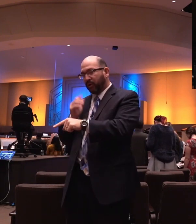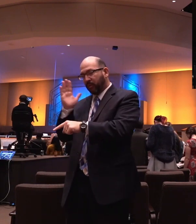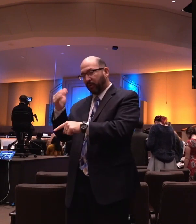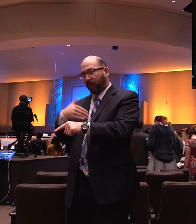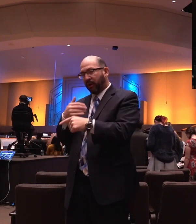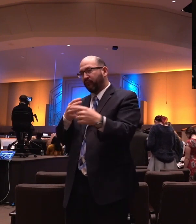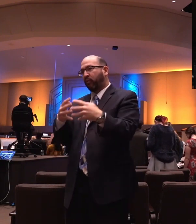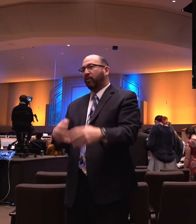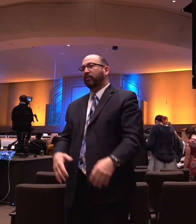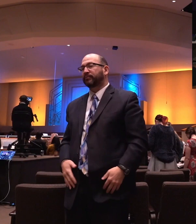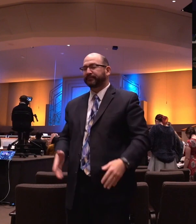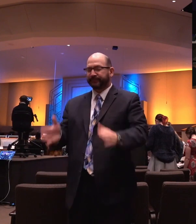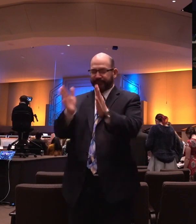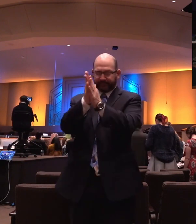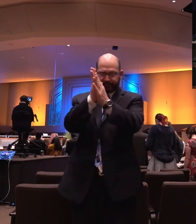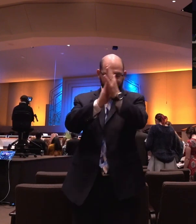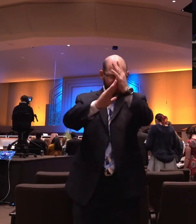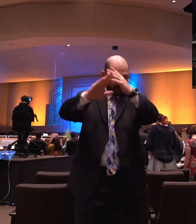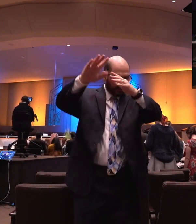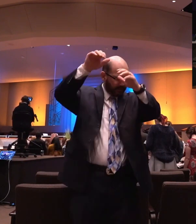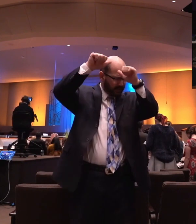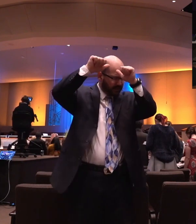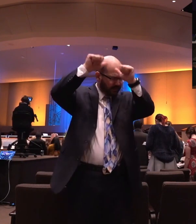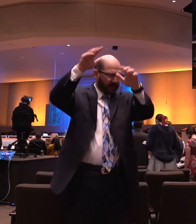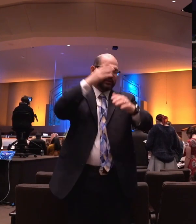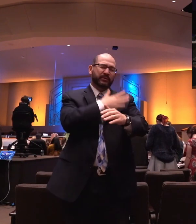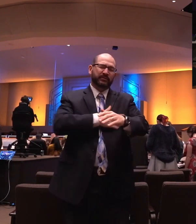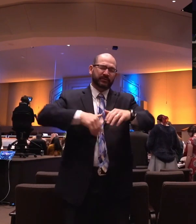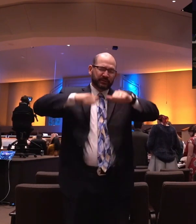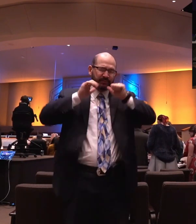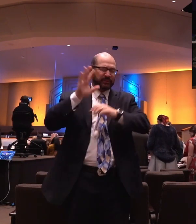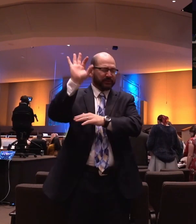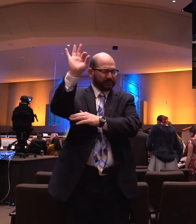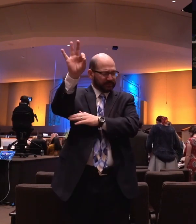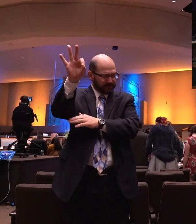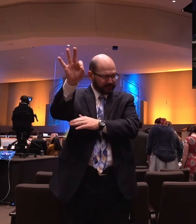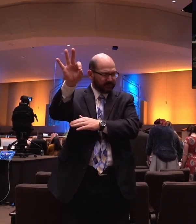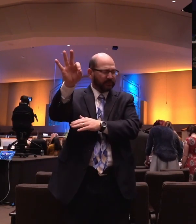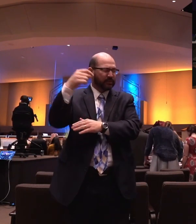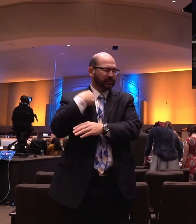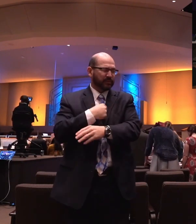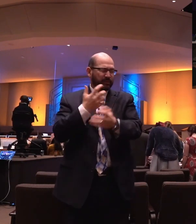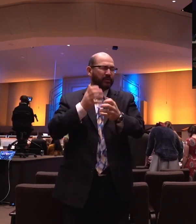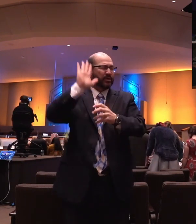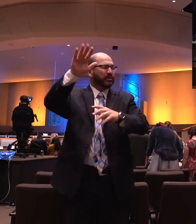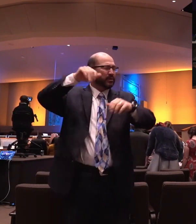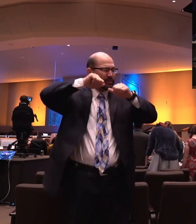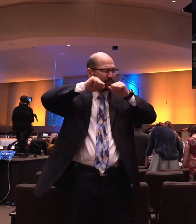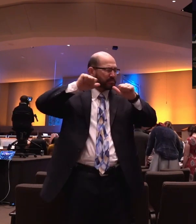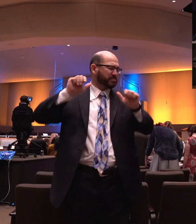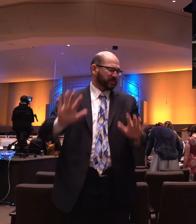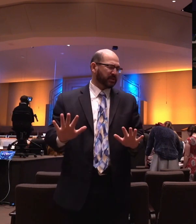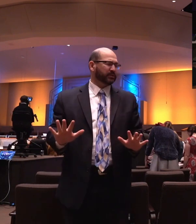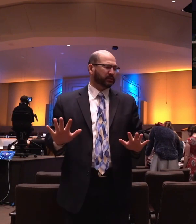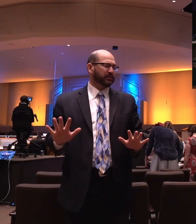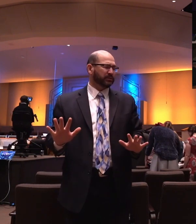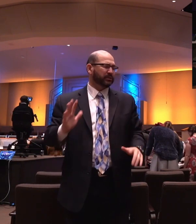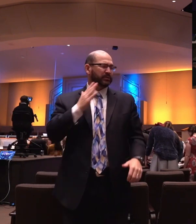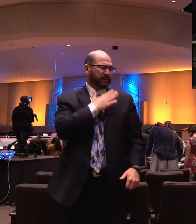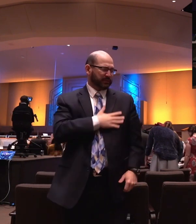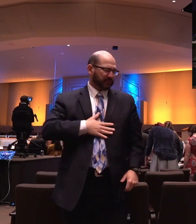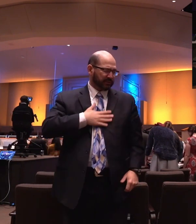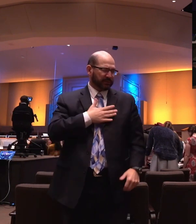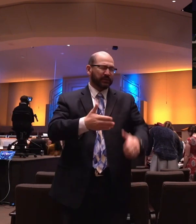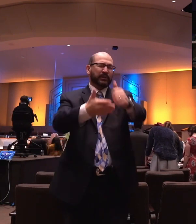have wars. Father, bless the preaching tonight. I pray it be a help. God, we certainly want your blessings. I pray that we